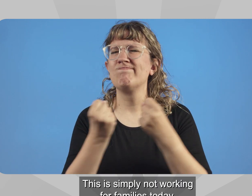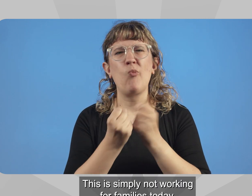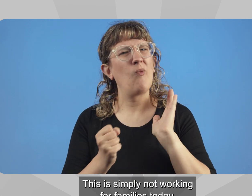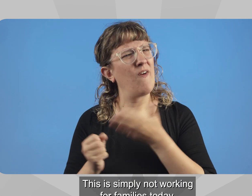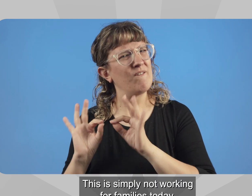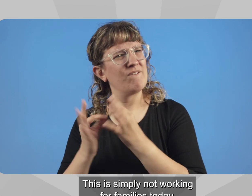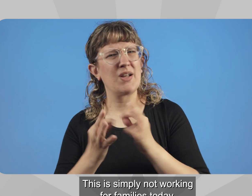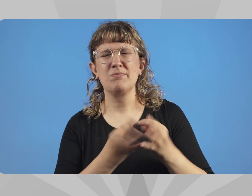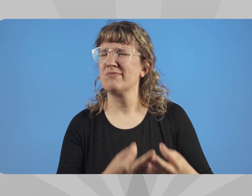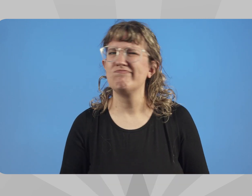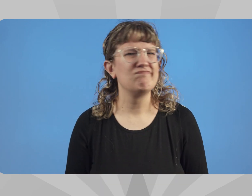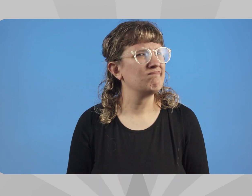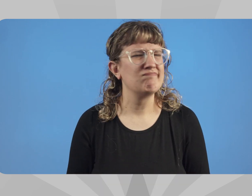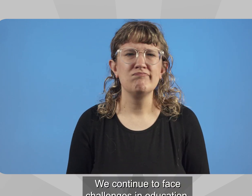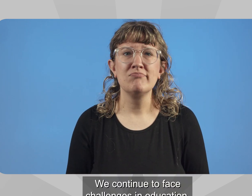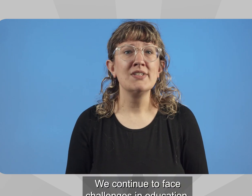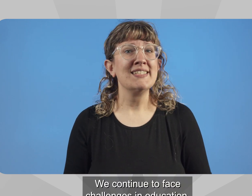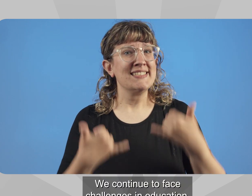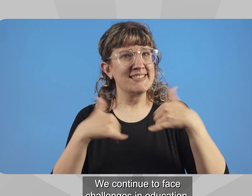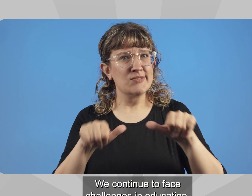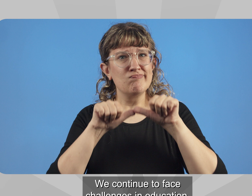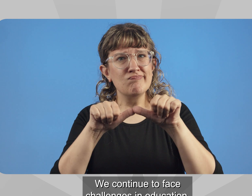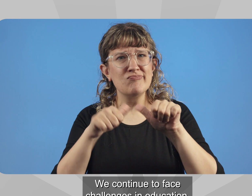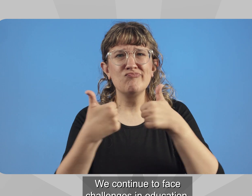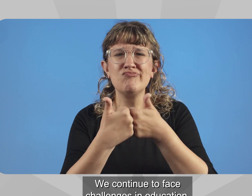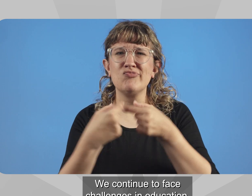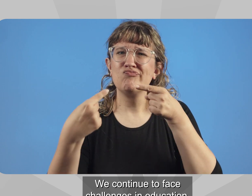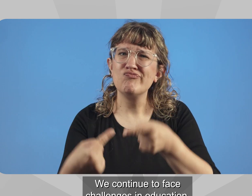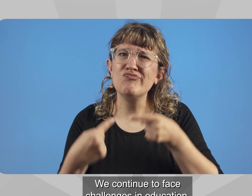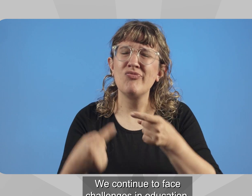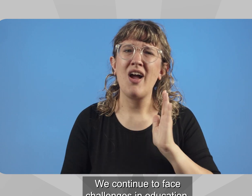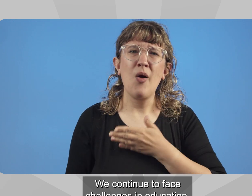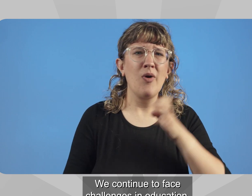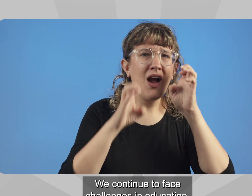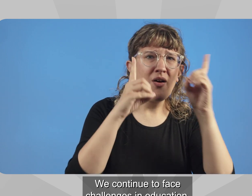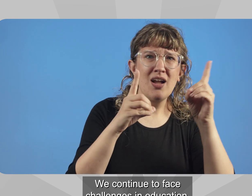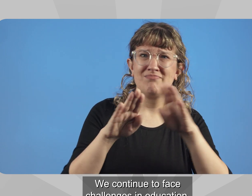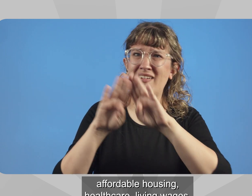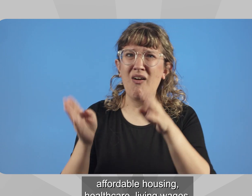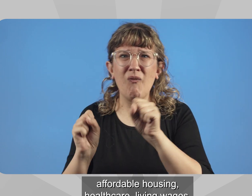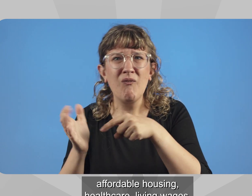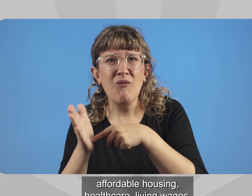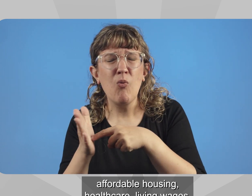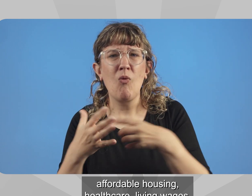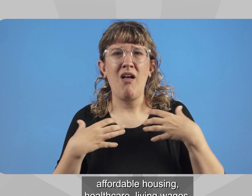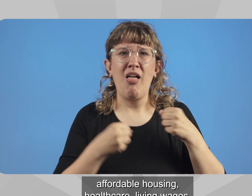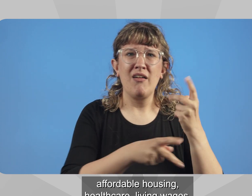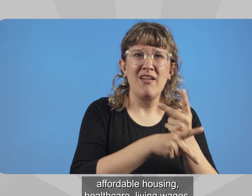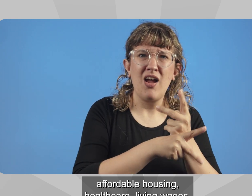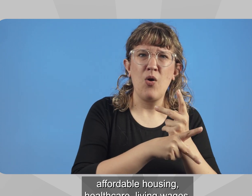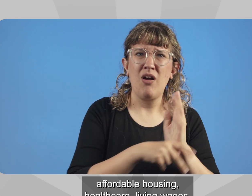for families today. We continue to face challenges in education, affordable